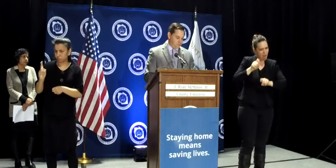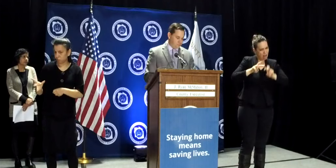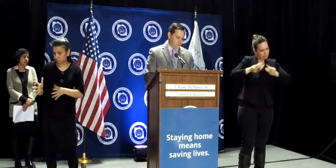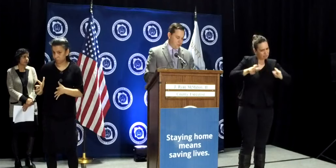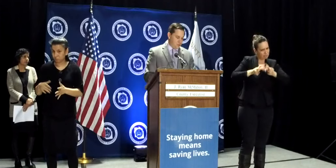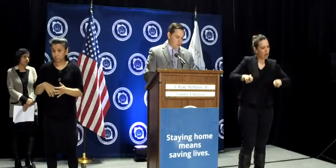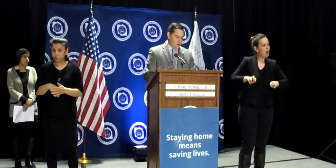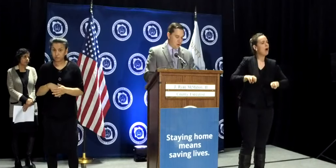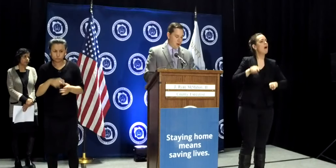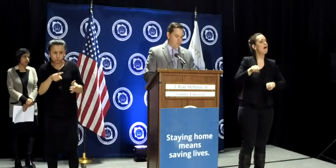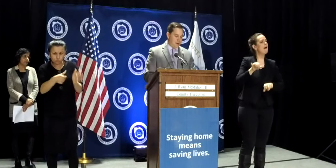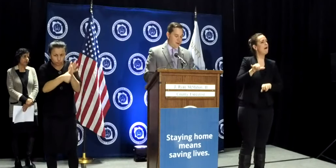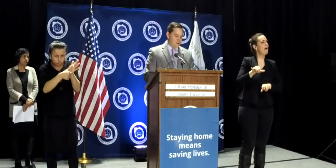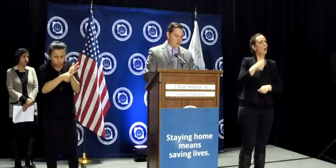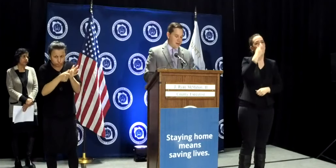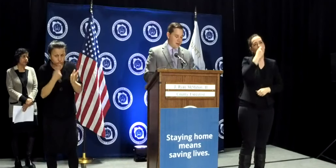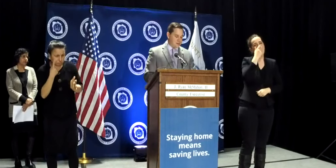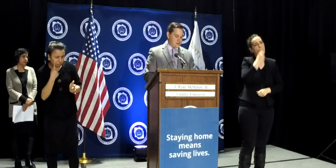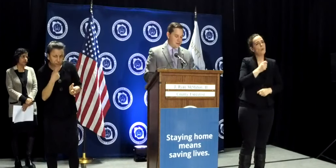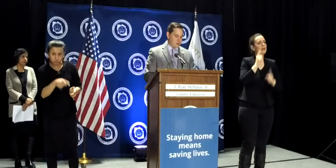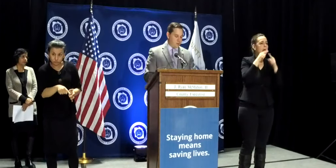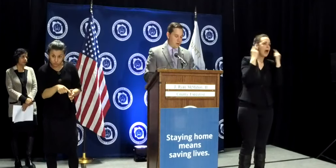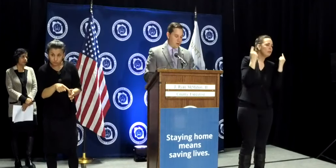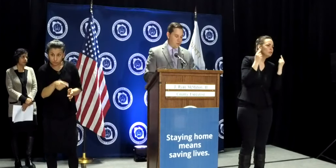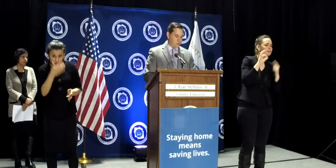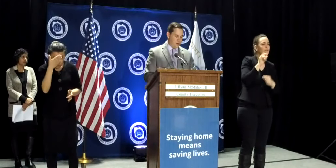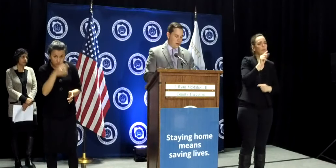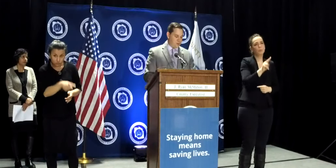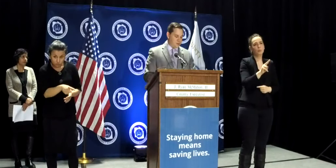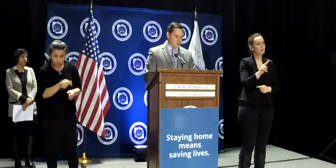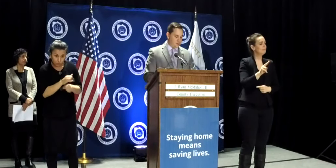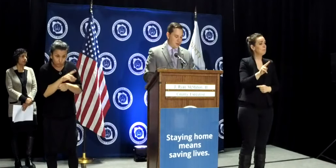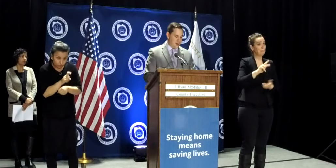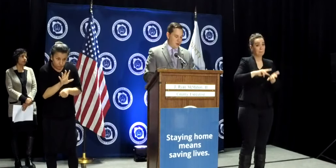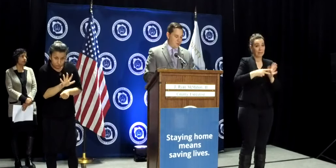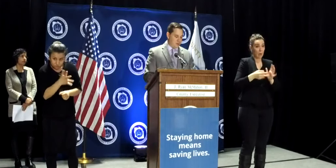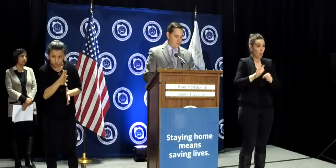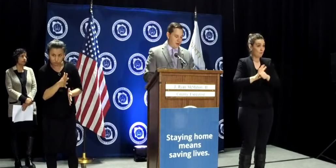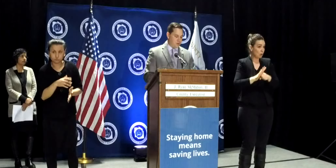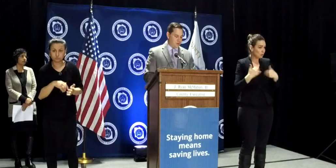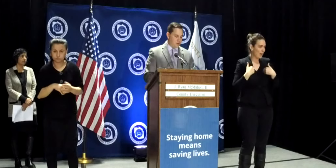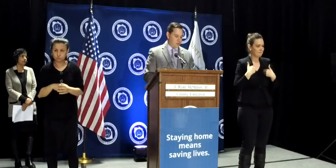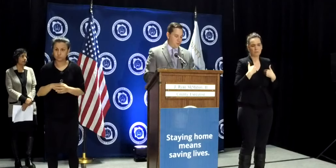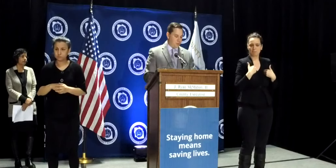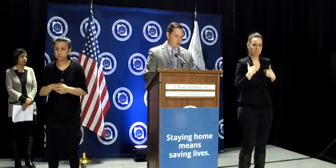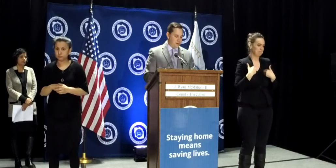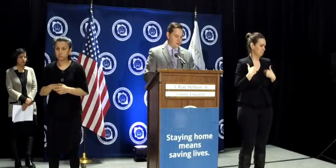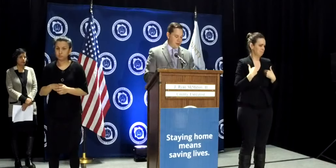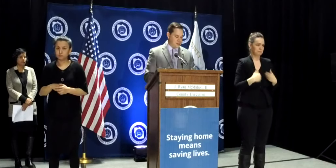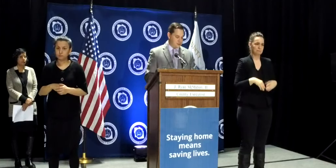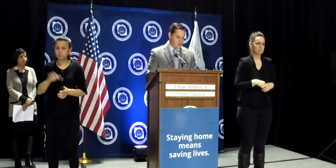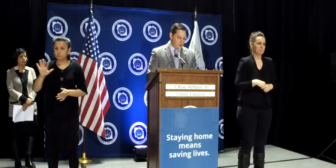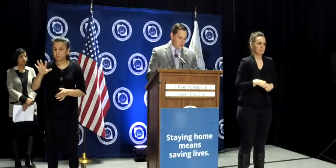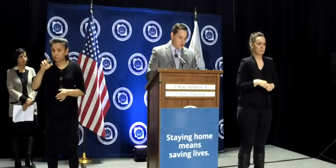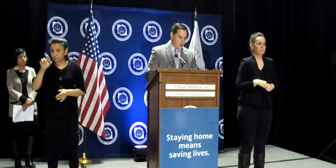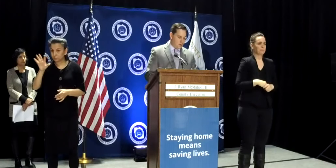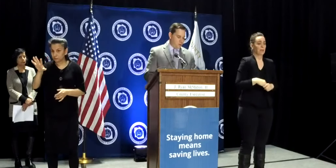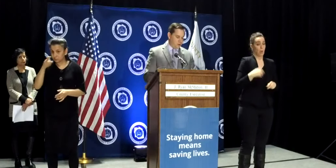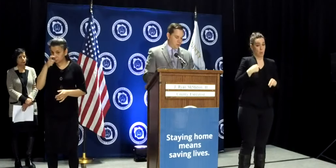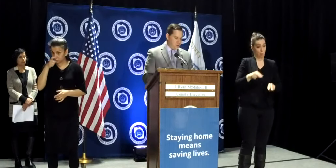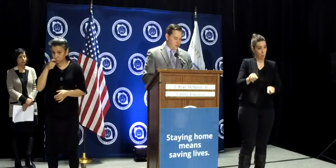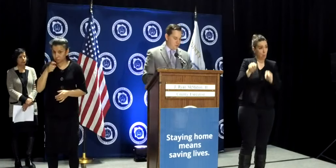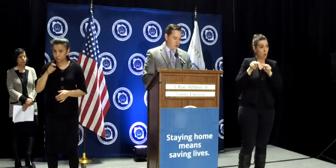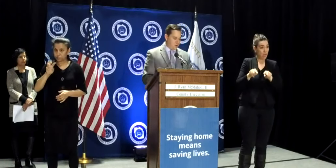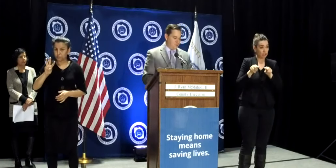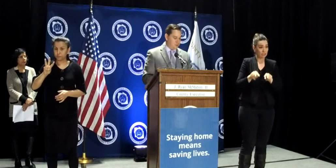COVID-19. Pending tests that we're waiting on results right now, we have 534 pending tests.